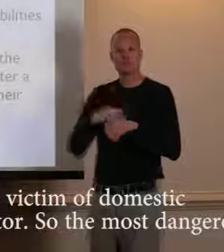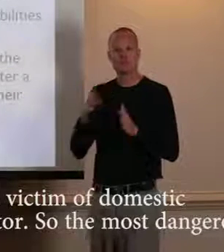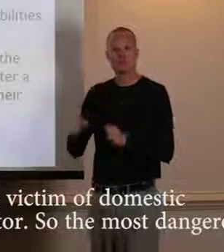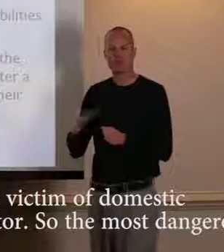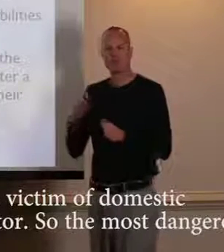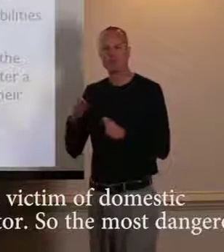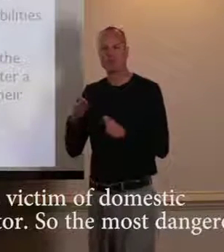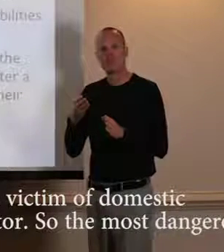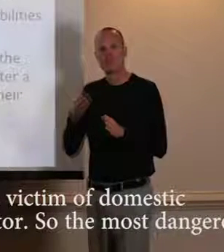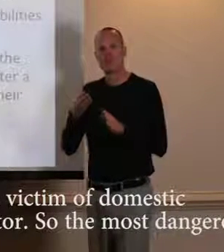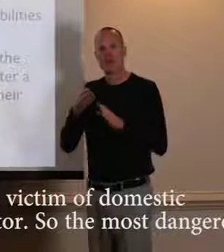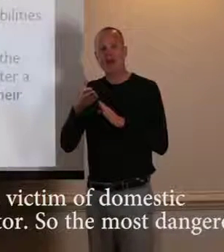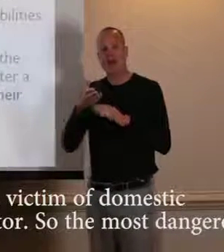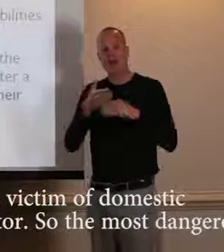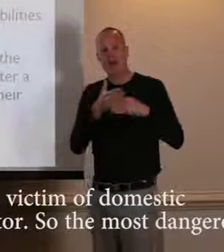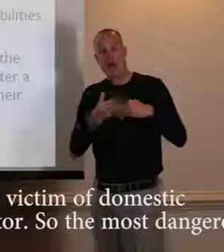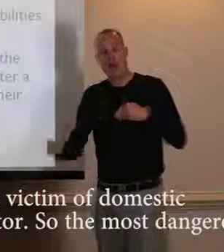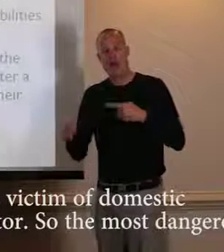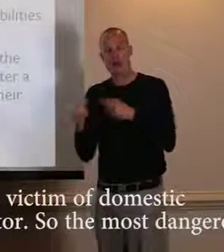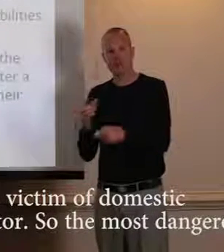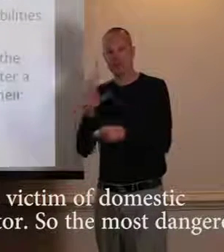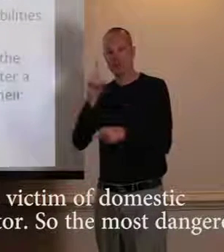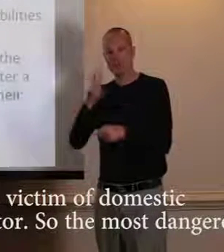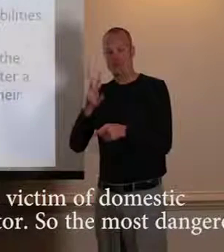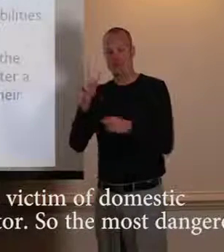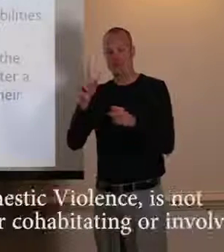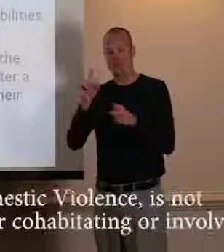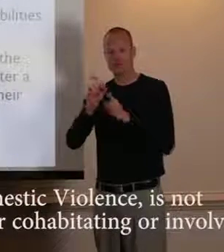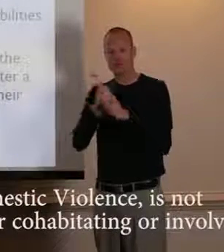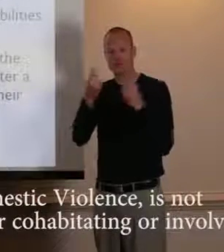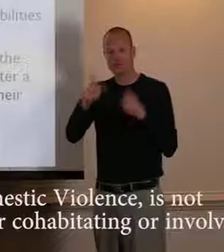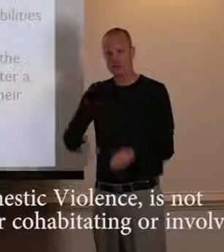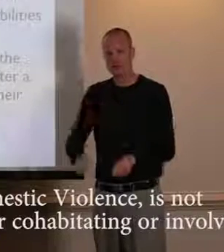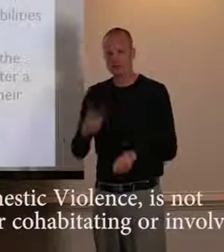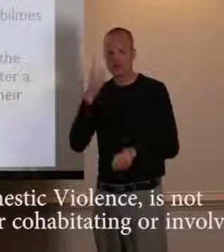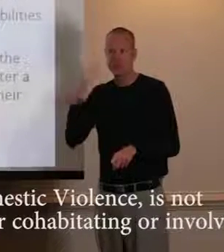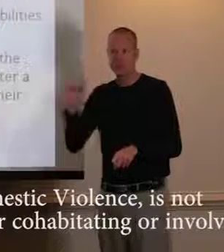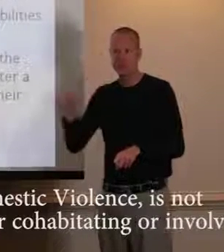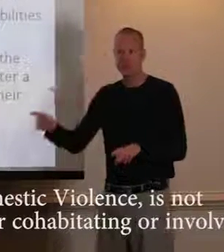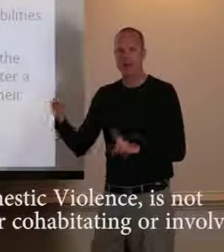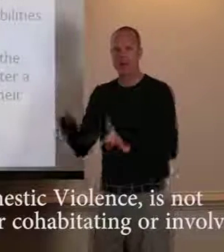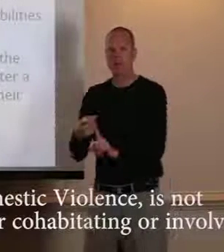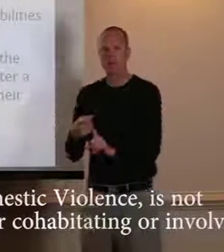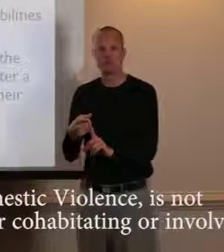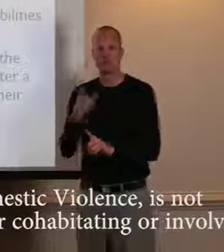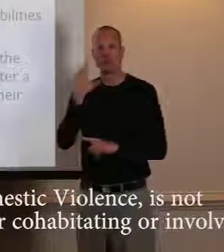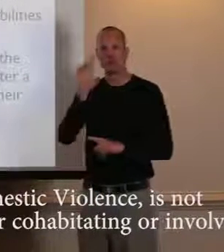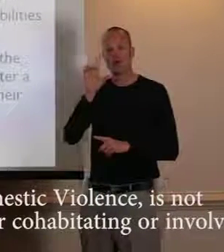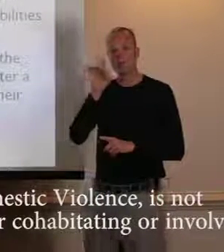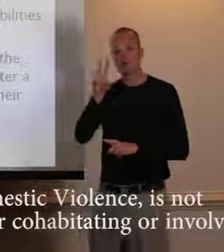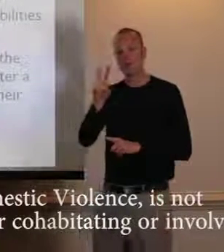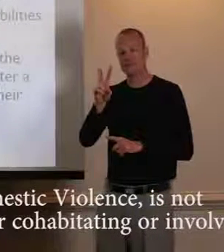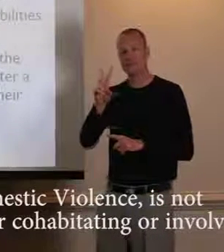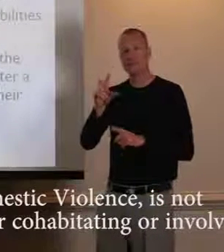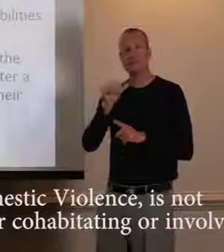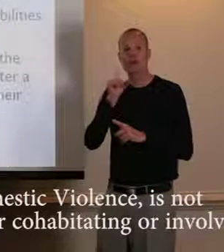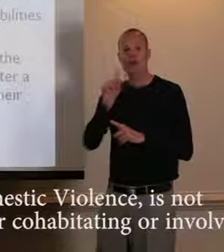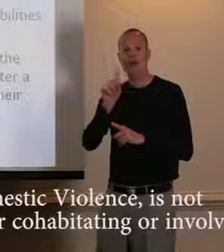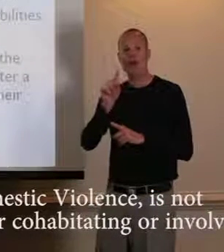of domestic violence leaves their perpetrator. So the most dangerous time for a victim of DV, domestic violence, is not actually while they're